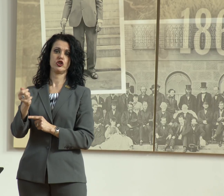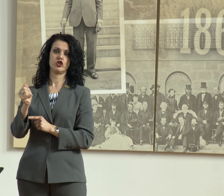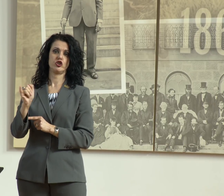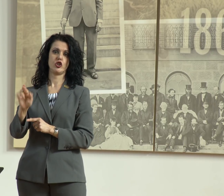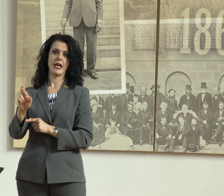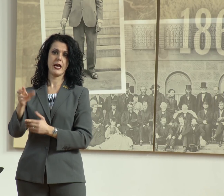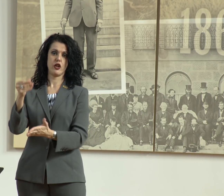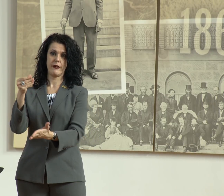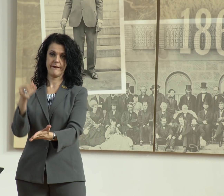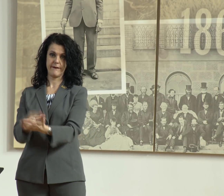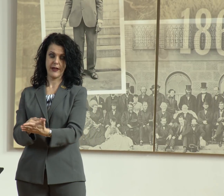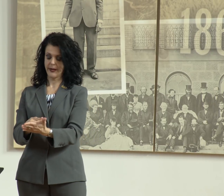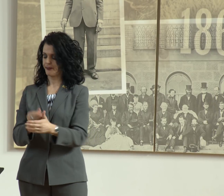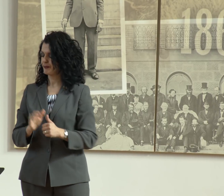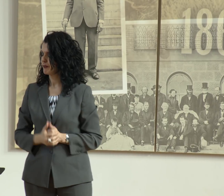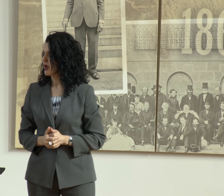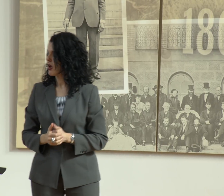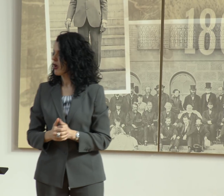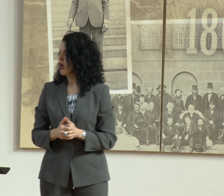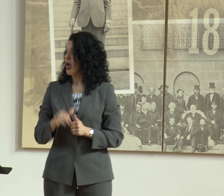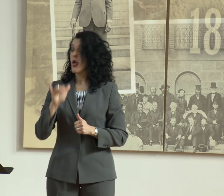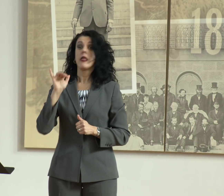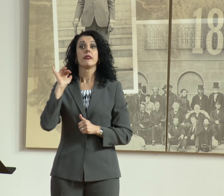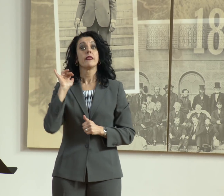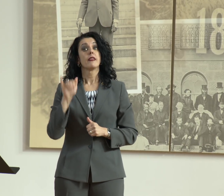Arts Chair Fund.